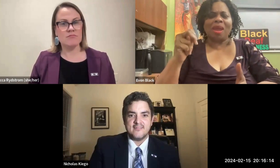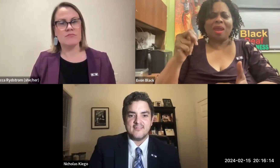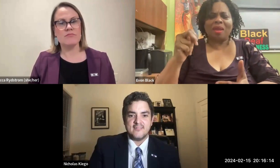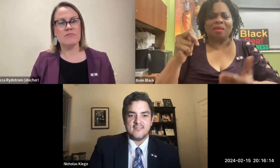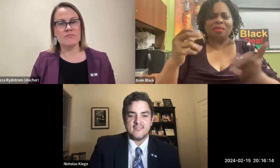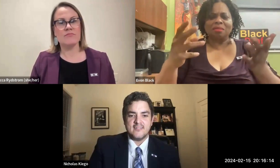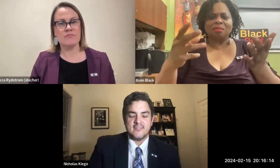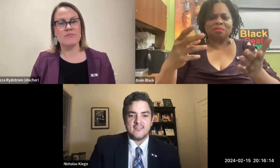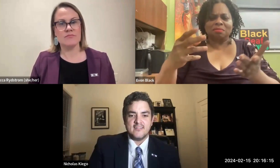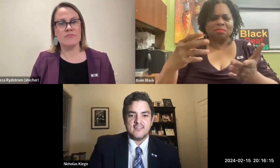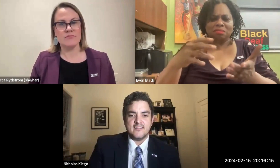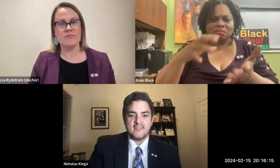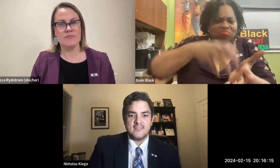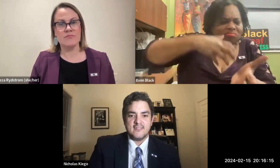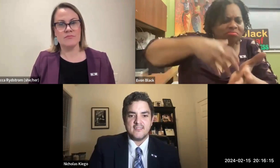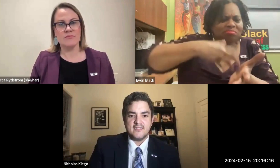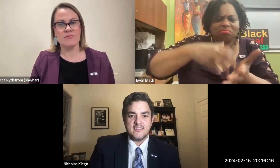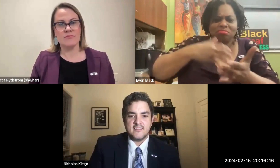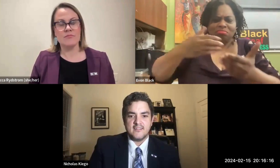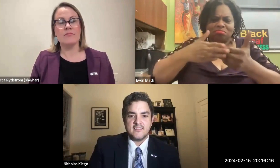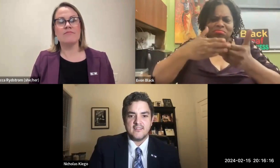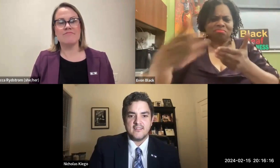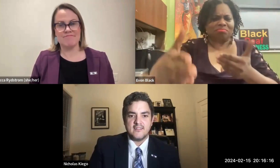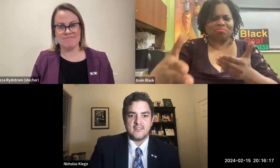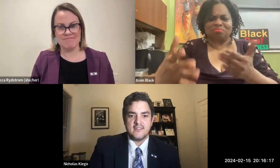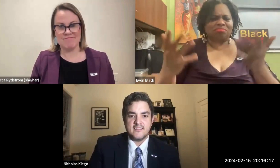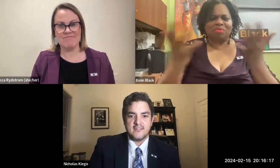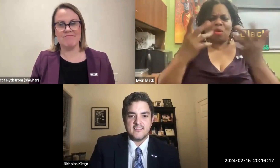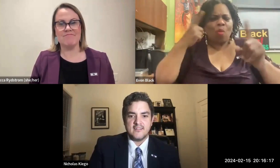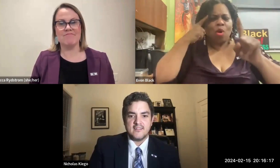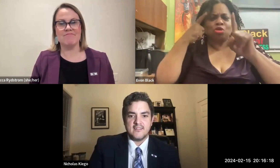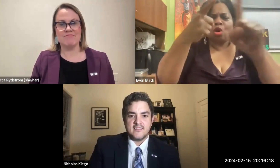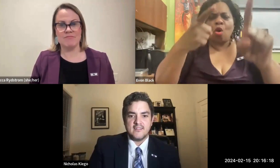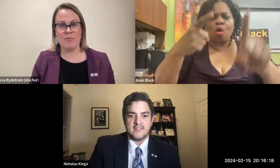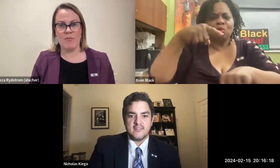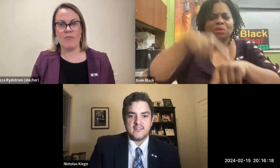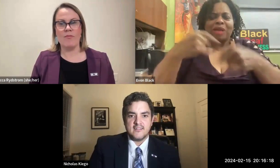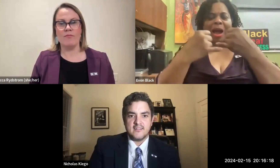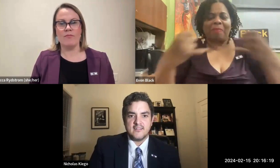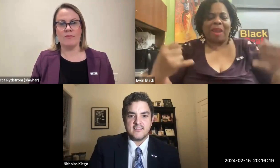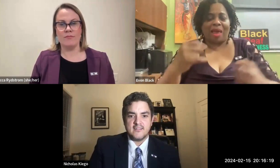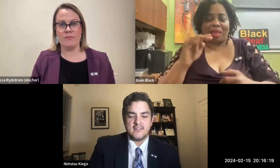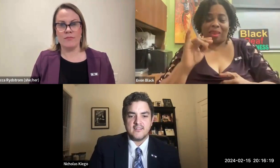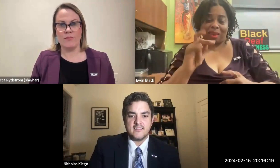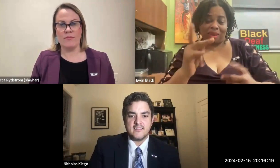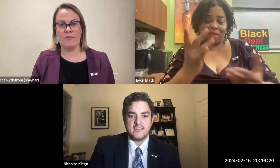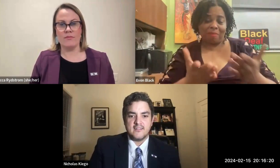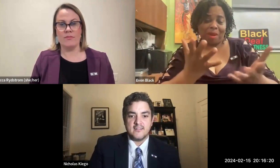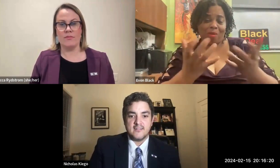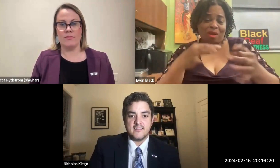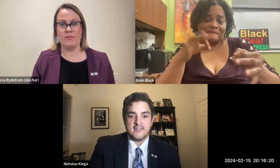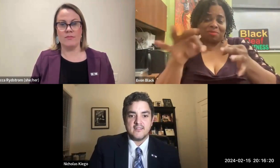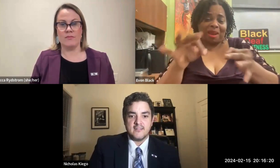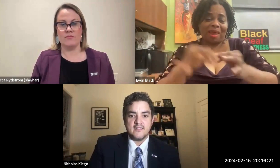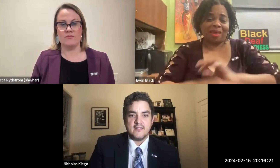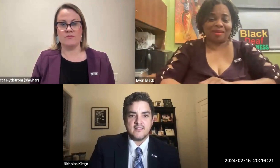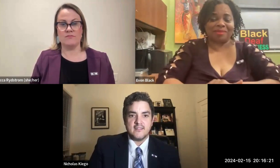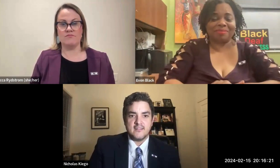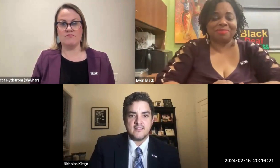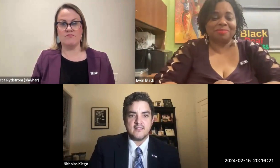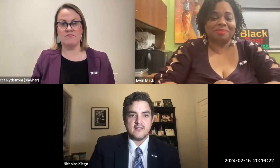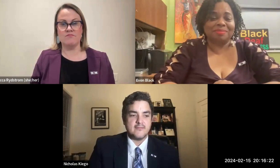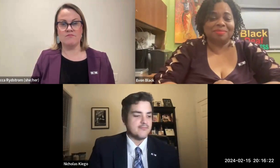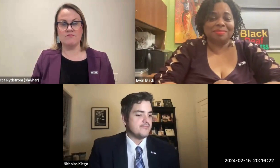I don't want to make an assumption, but let me ask, when will the groundbreaking occur? What's the goal, or what's the timeline for